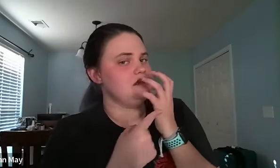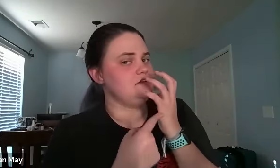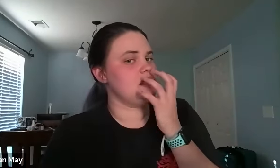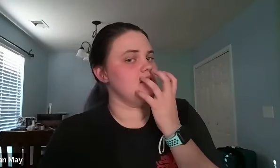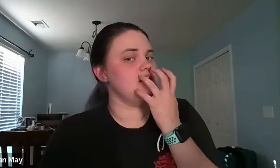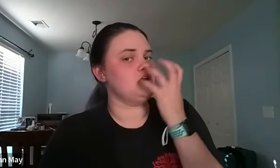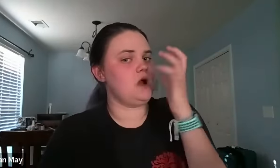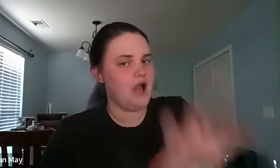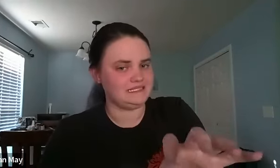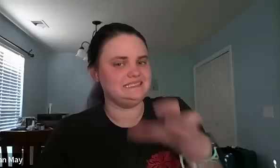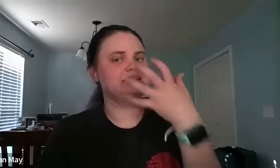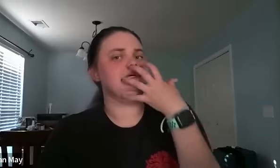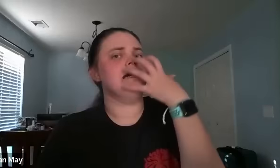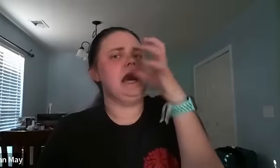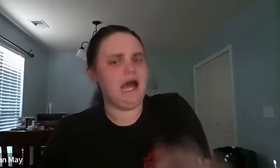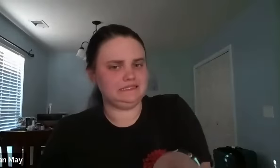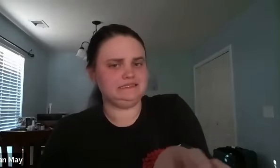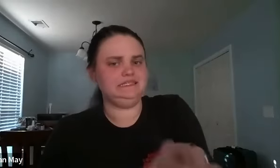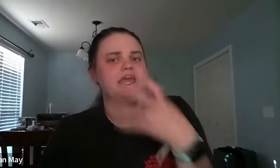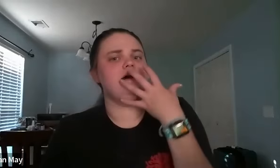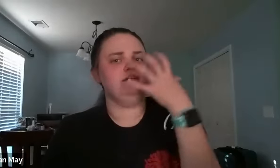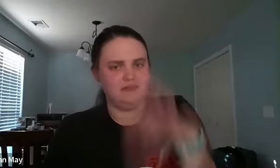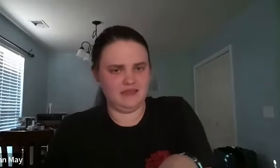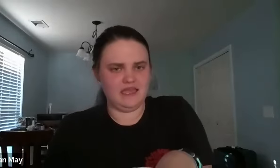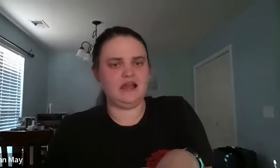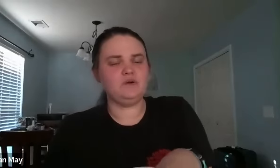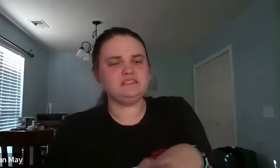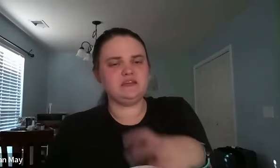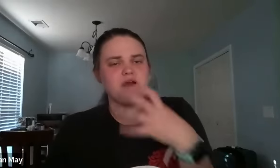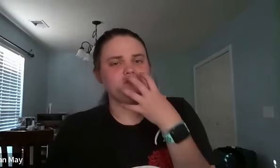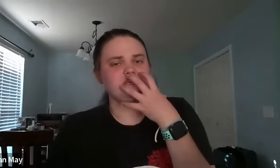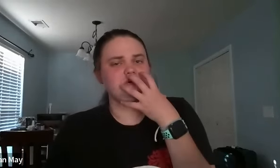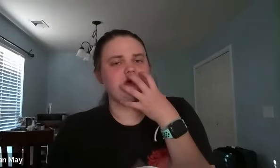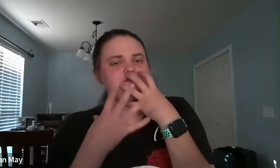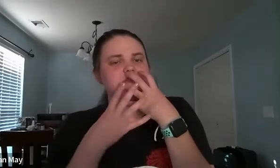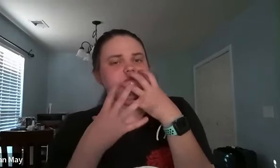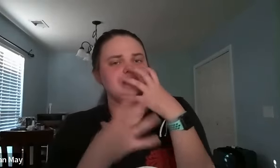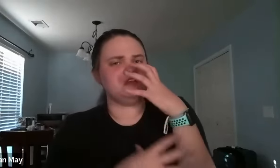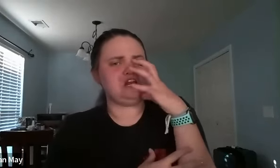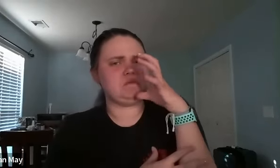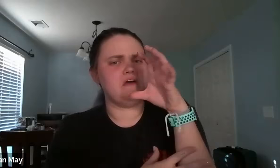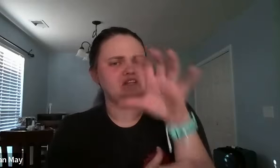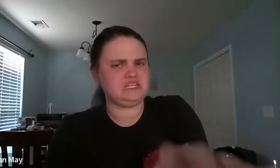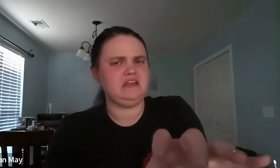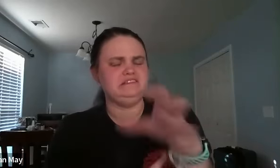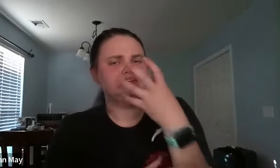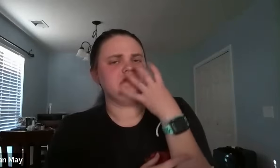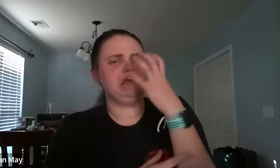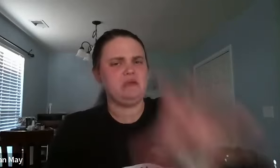of in your mouth and you're gonna hot, hot, yeah. And I always think about almost like you're having flames coming out of your mouth and just kind of coming out